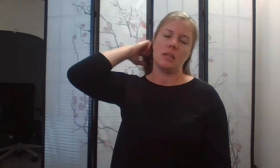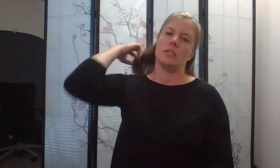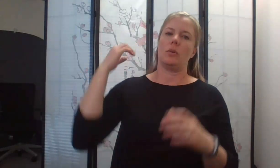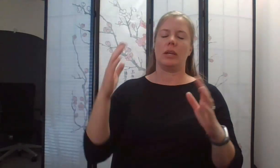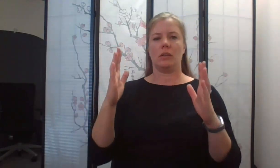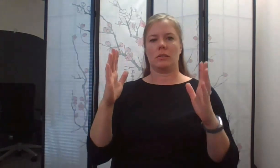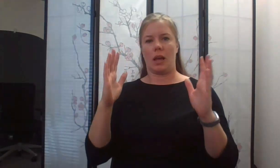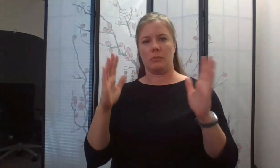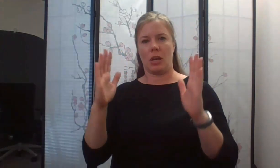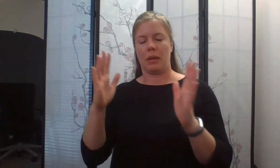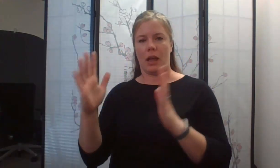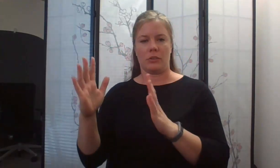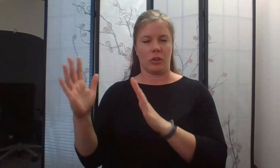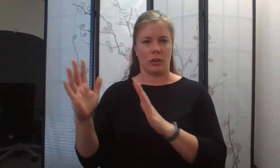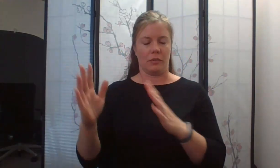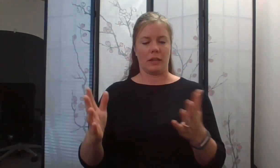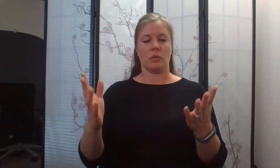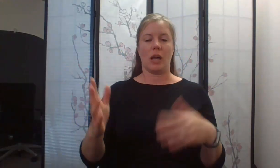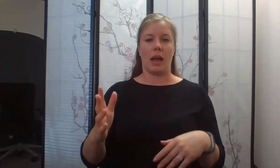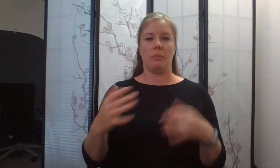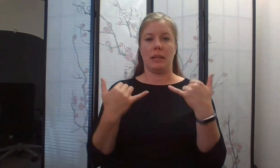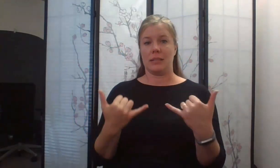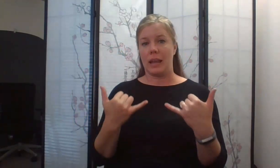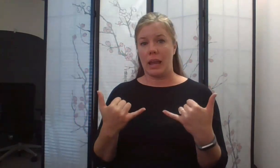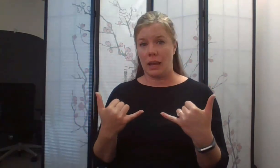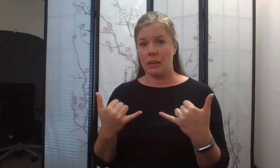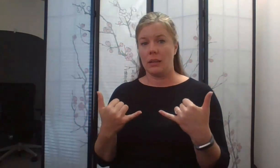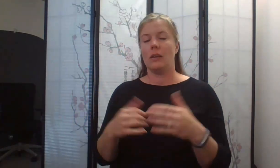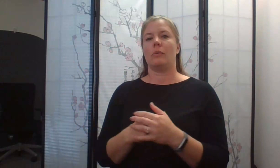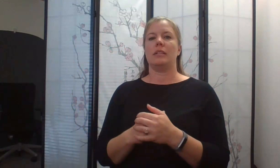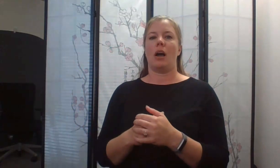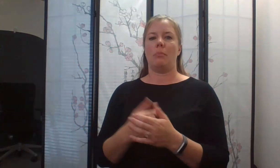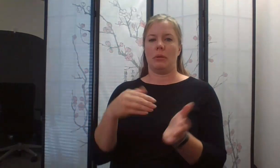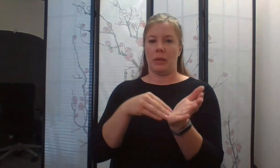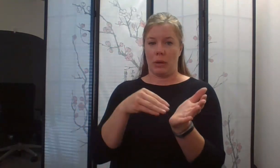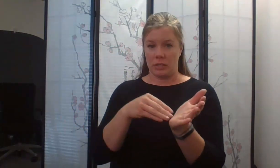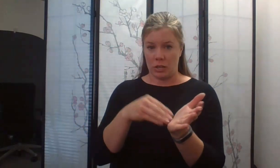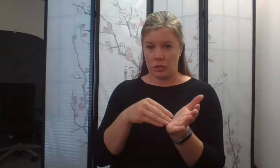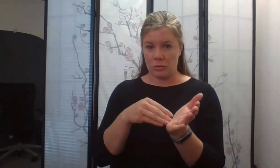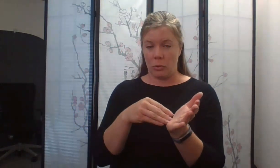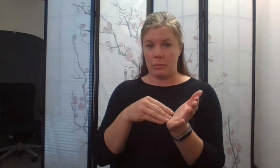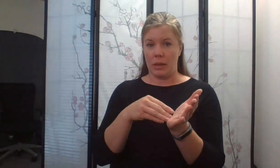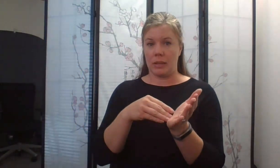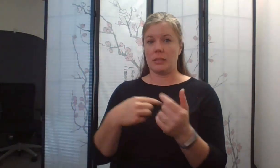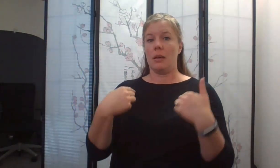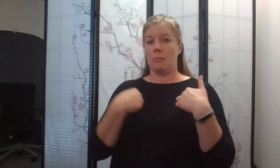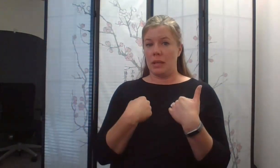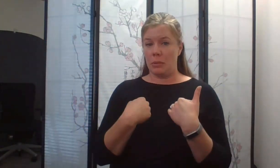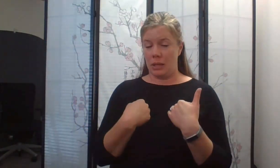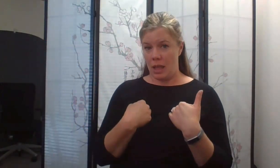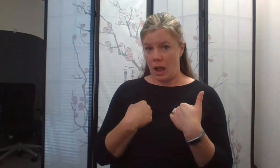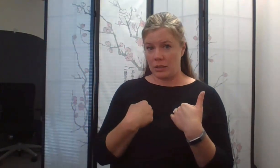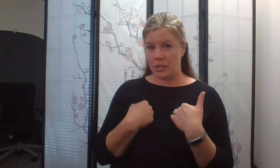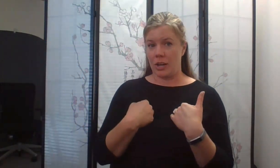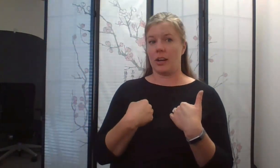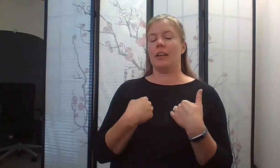okay, so again, time, topic, actor, all of that. So time being today, right? Topic being my doctor's appointment, me